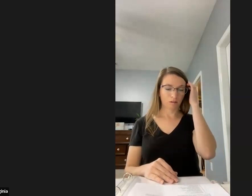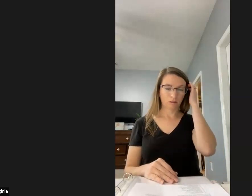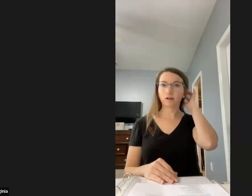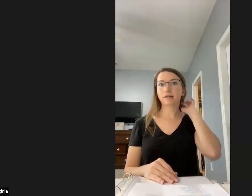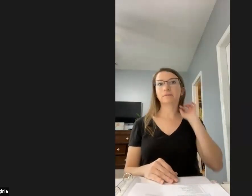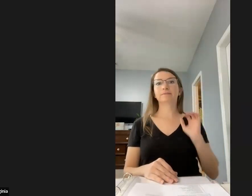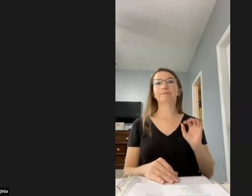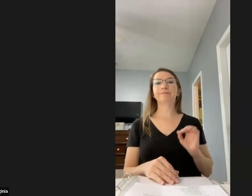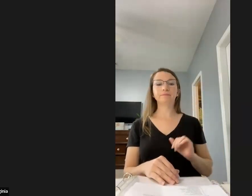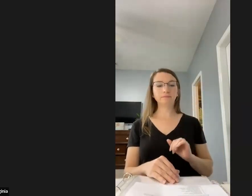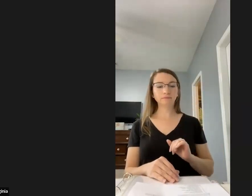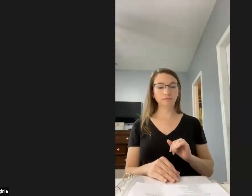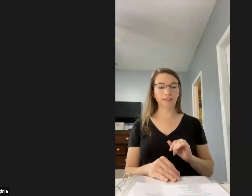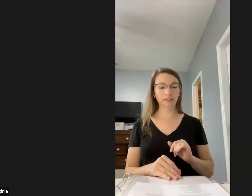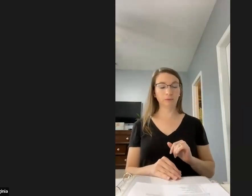All right. Next one.